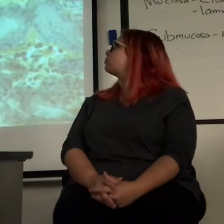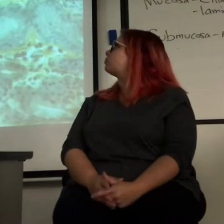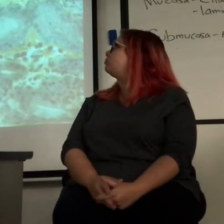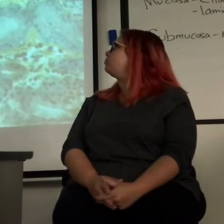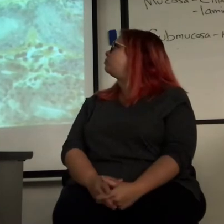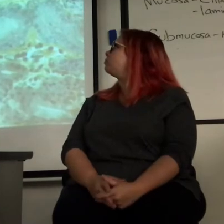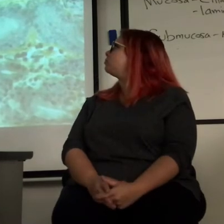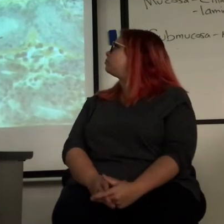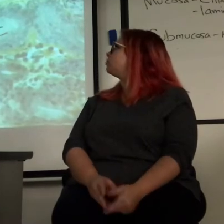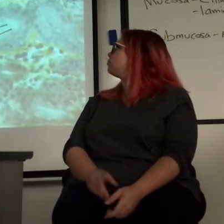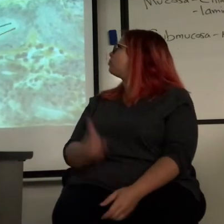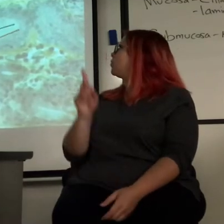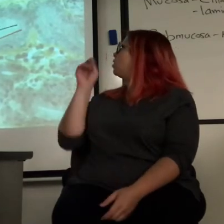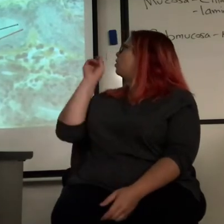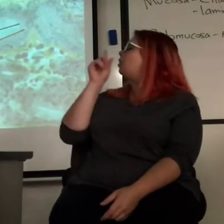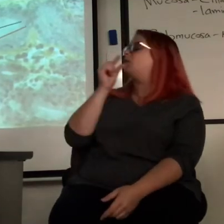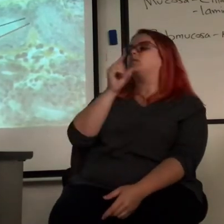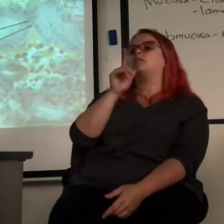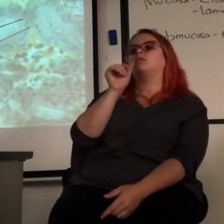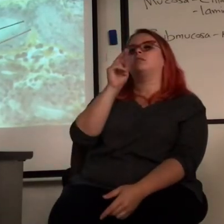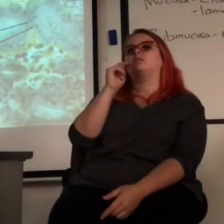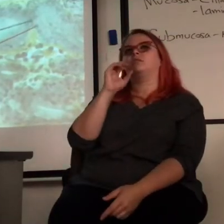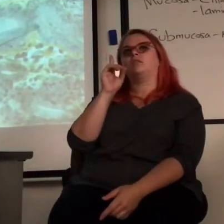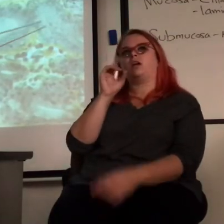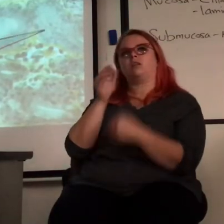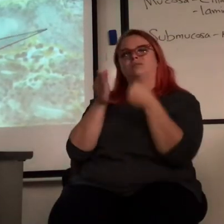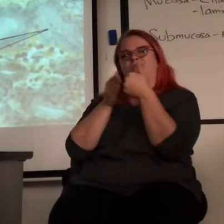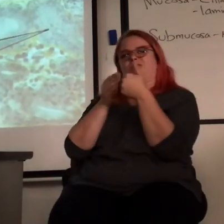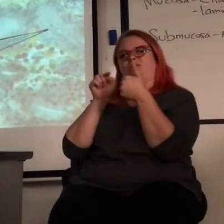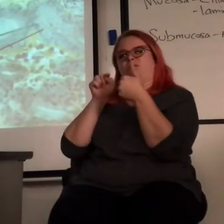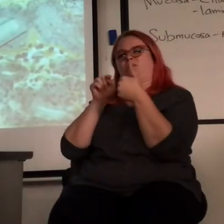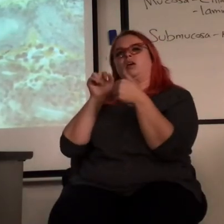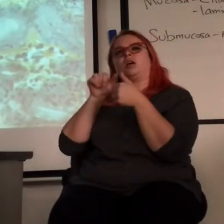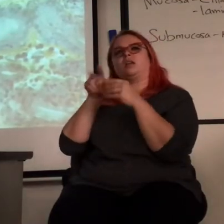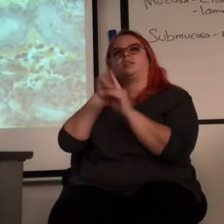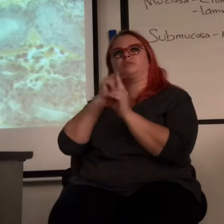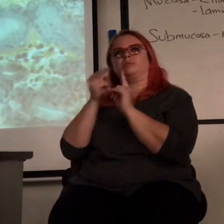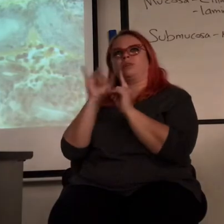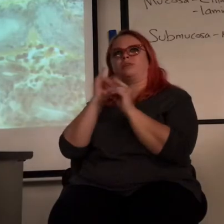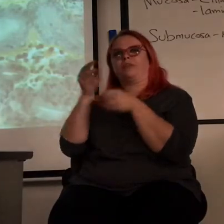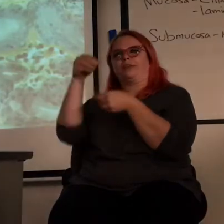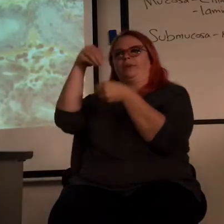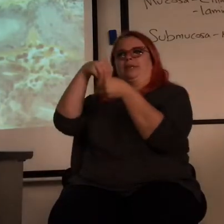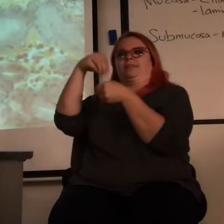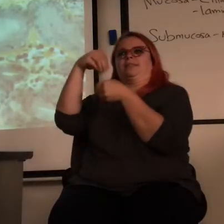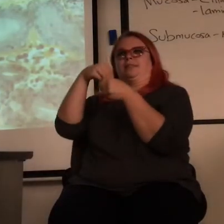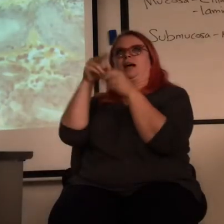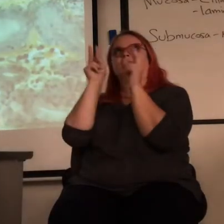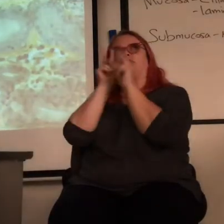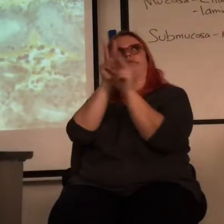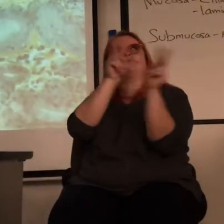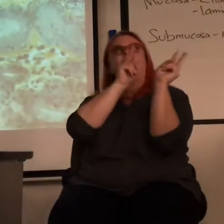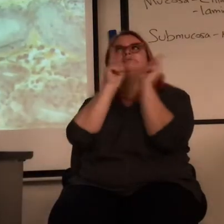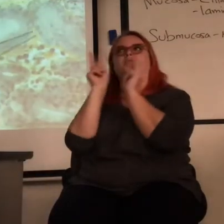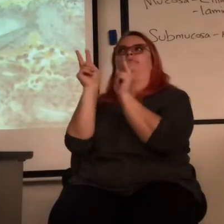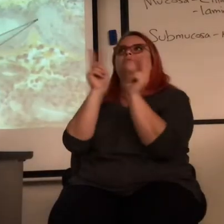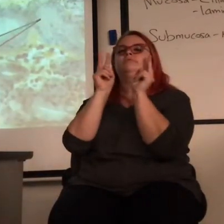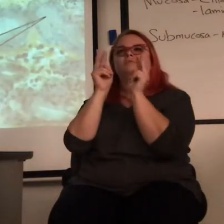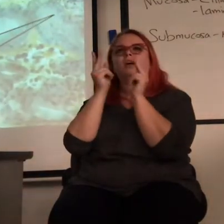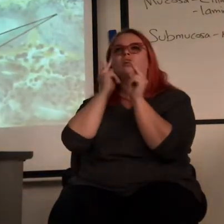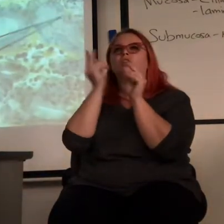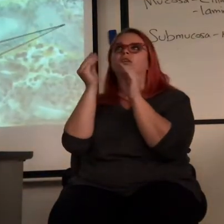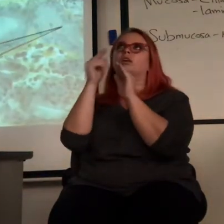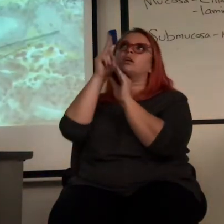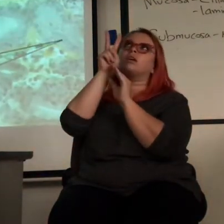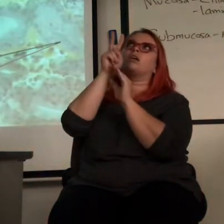Here. This one is a gland next to it. It's kind of like, this view is like you're inside here, and you're looking around, and you're looking at the